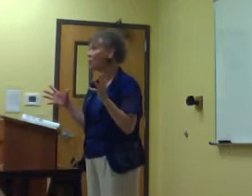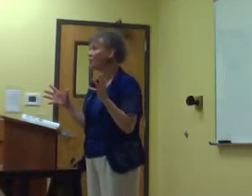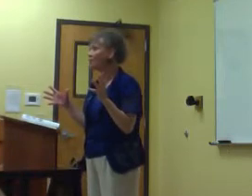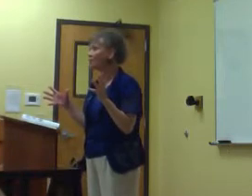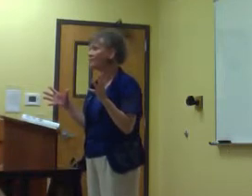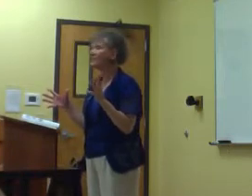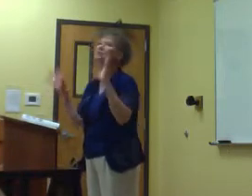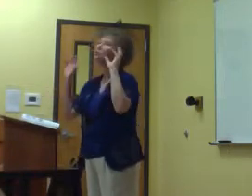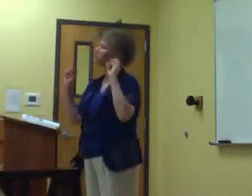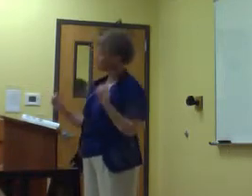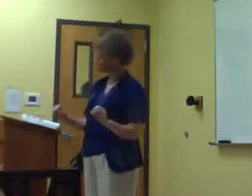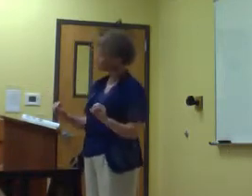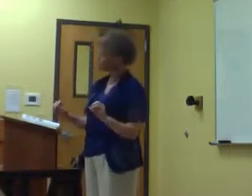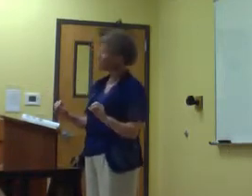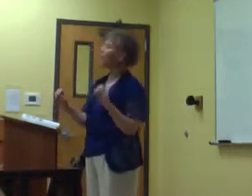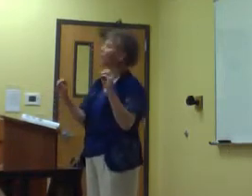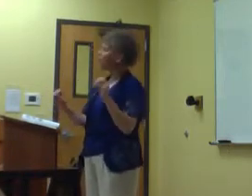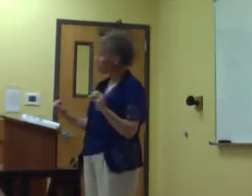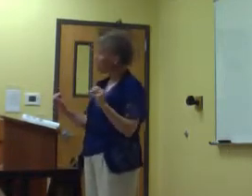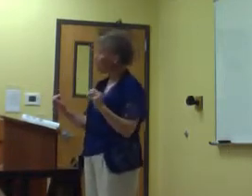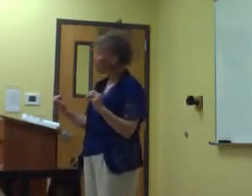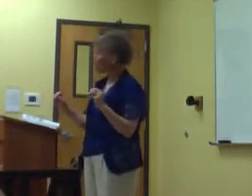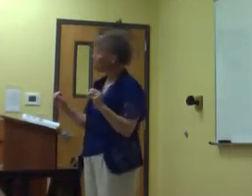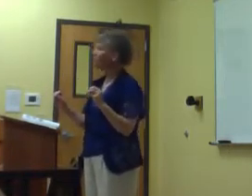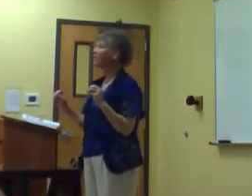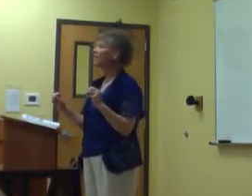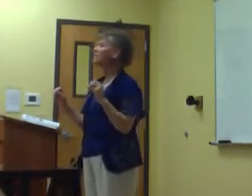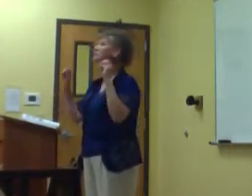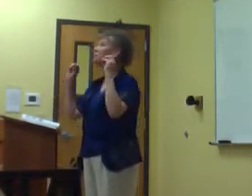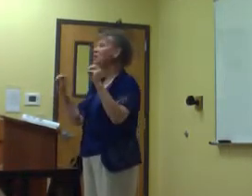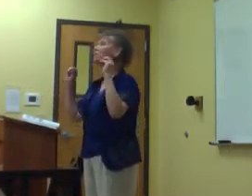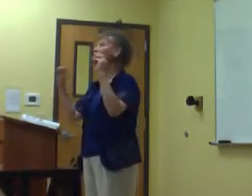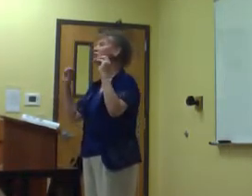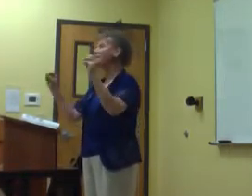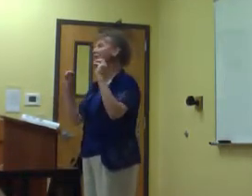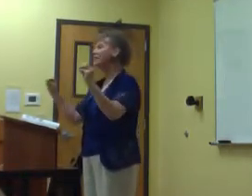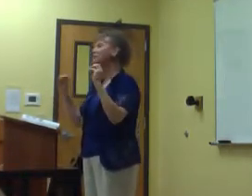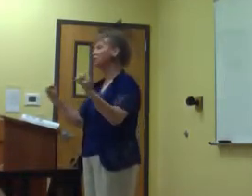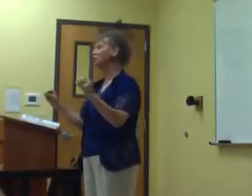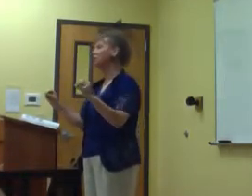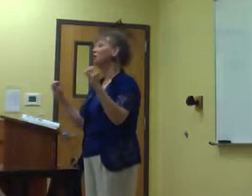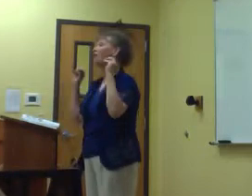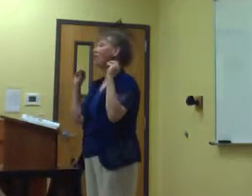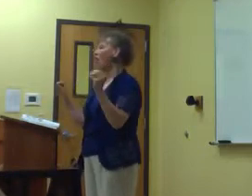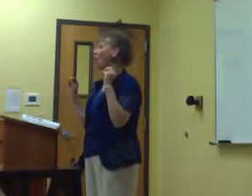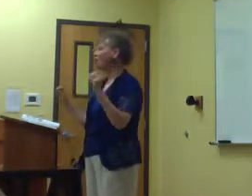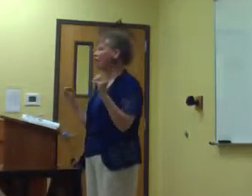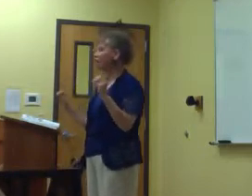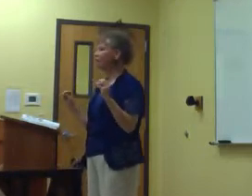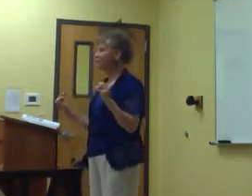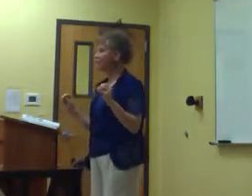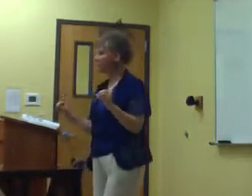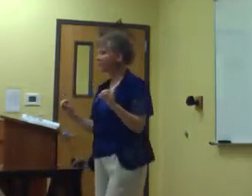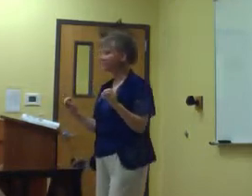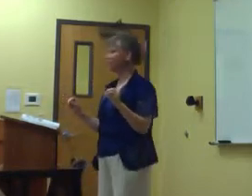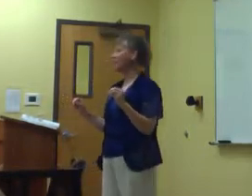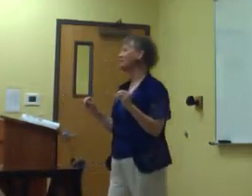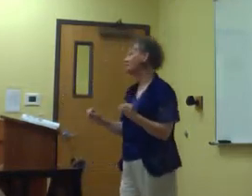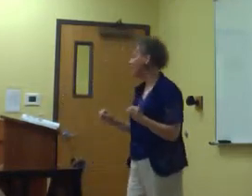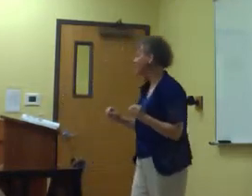to make that sound? No, because the people you're signing to are not going to hear it. We're not signing for